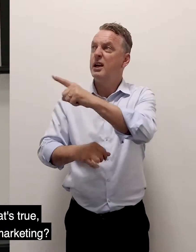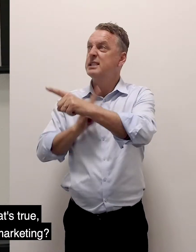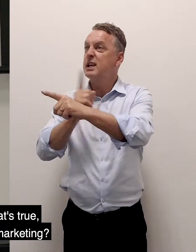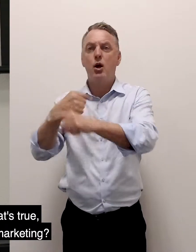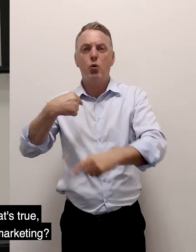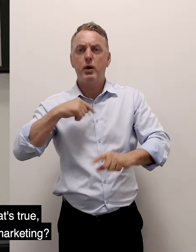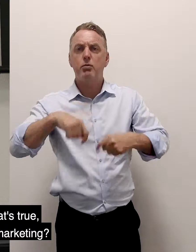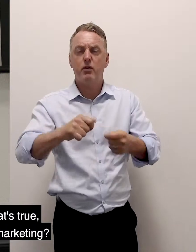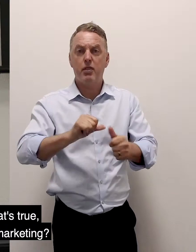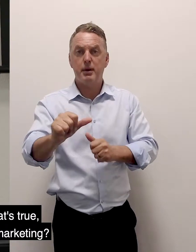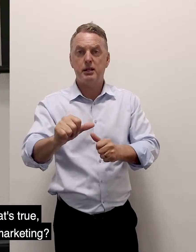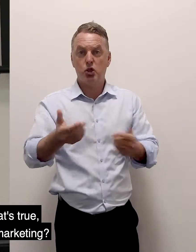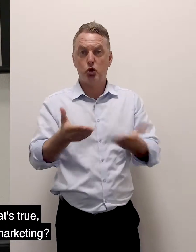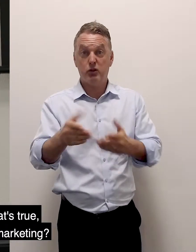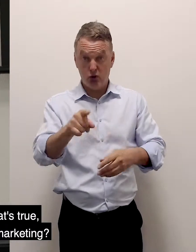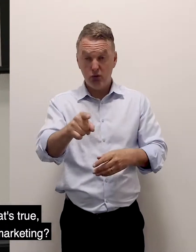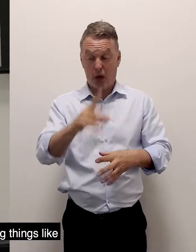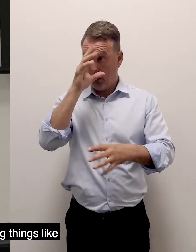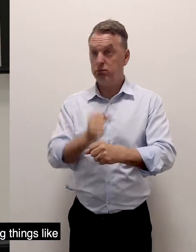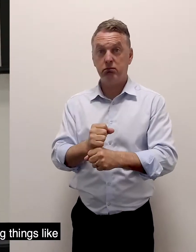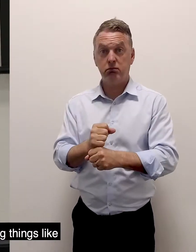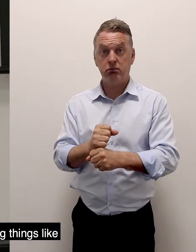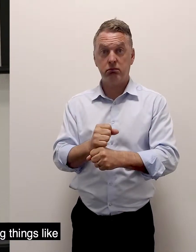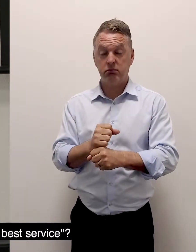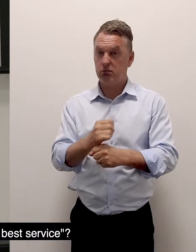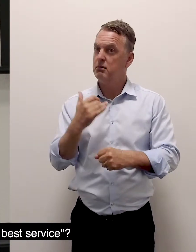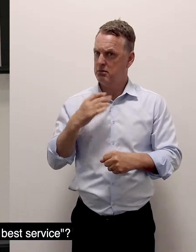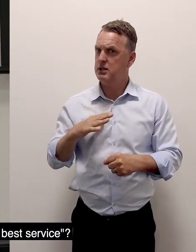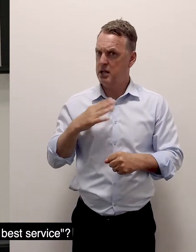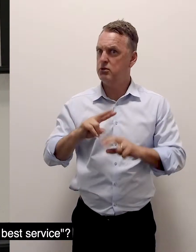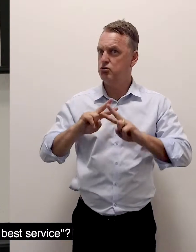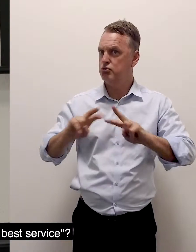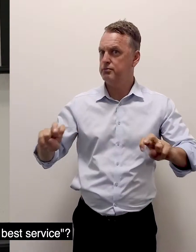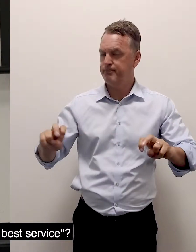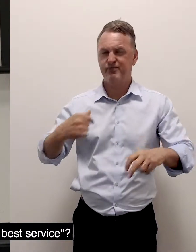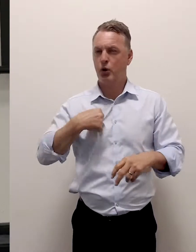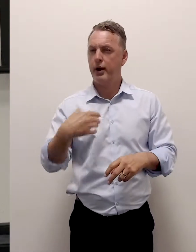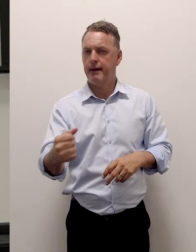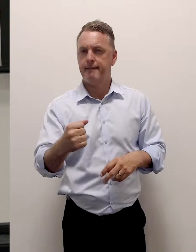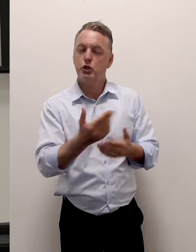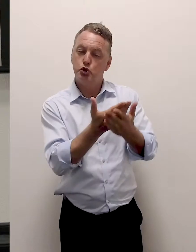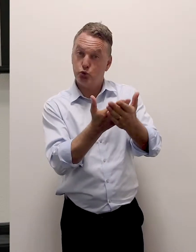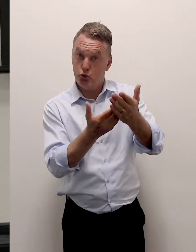right in terms of what's true and what's just marketing? And they're just saying things like, well, we provide the best service.